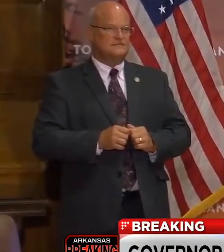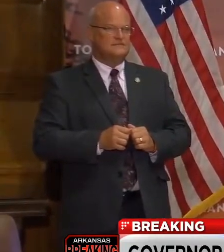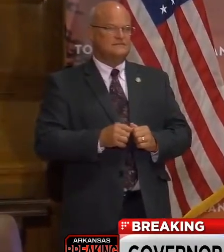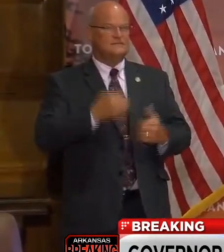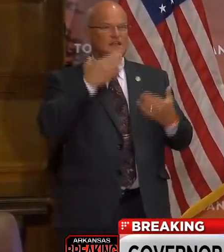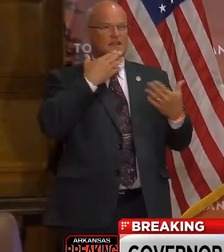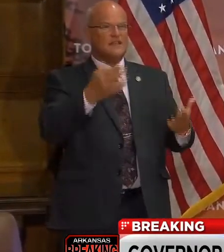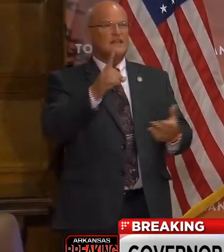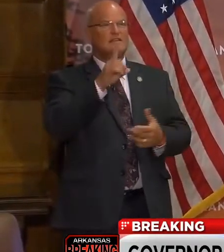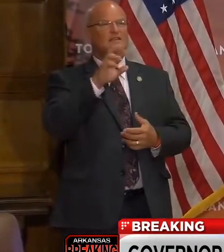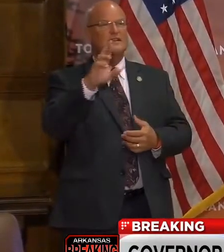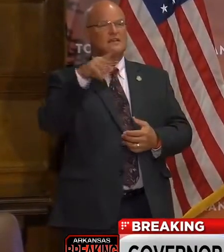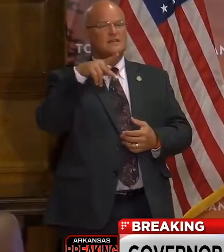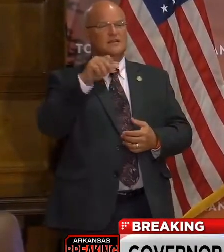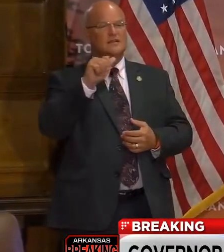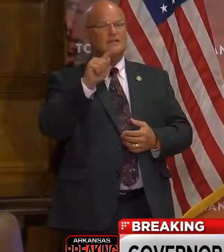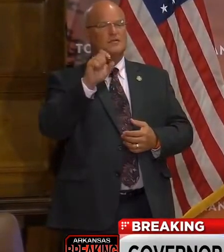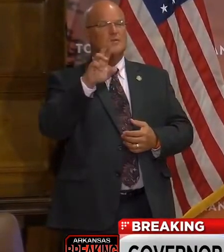Thank you, Dr. Patterson.